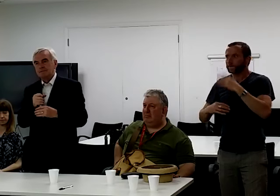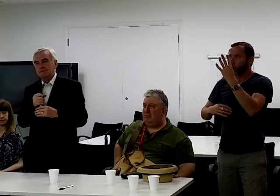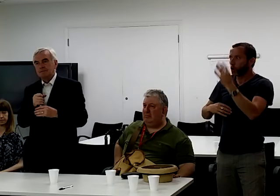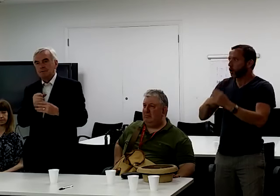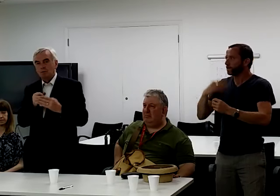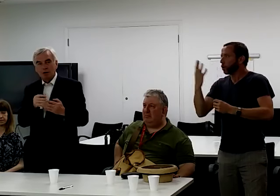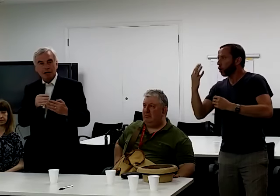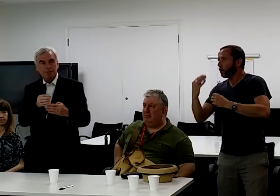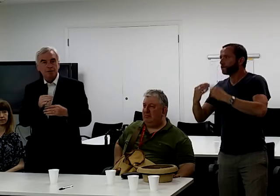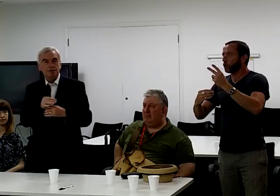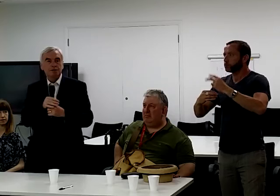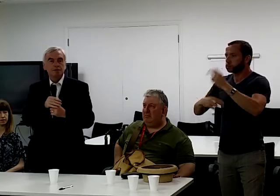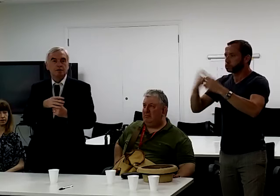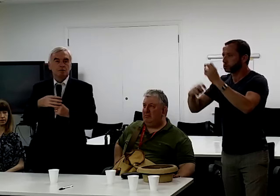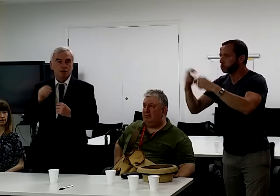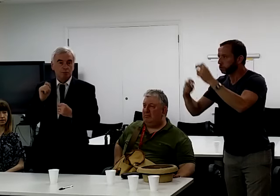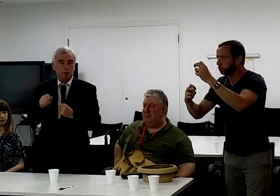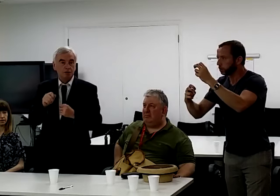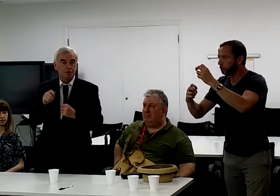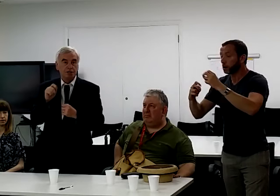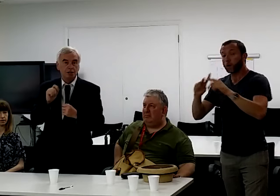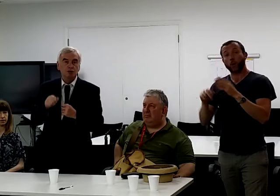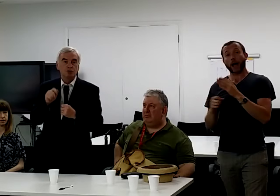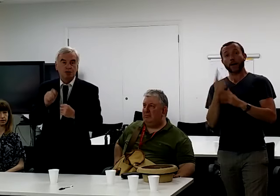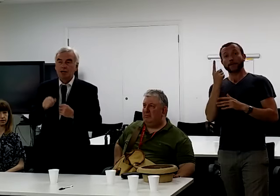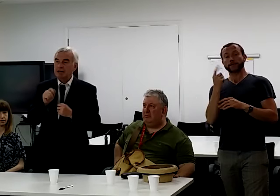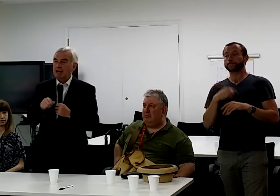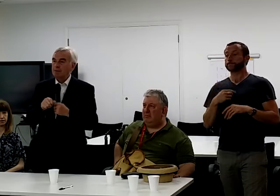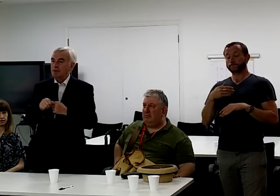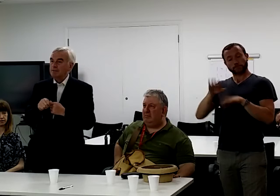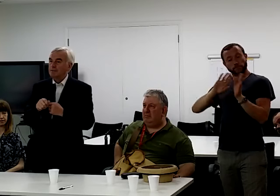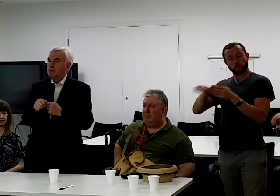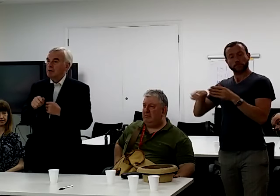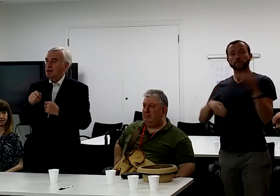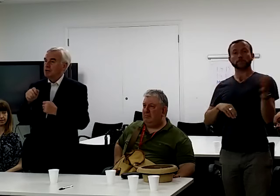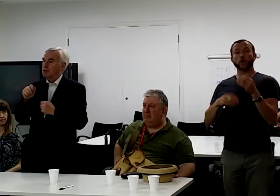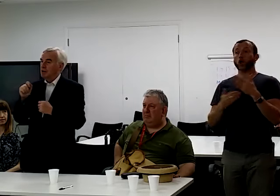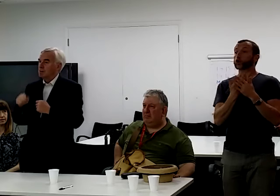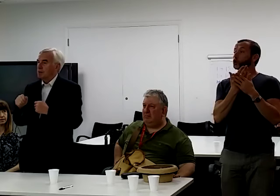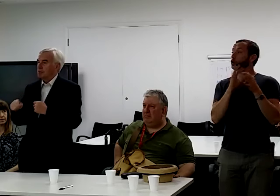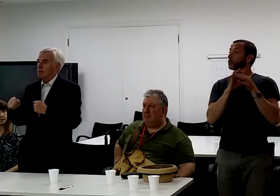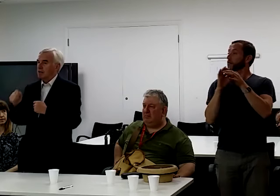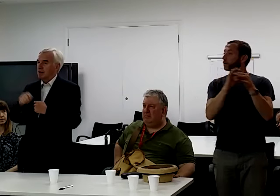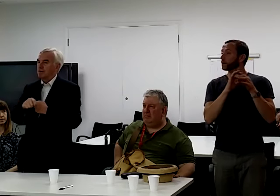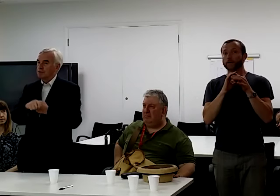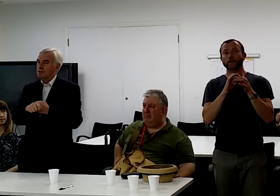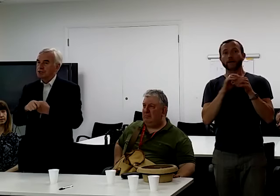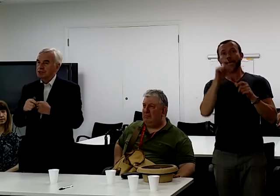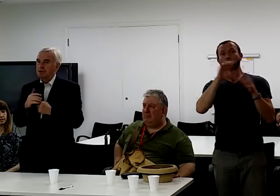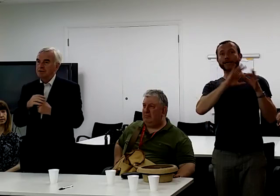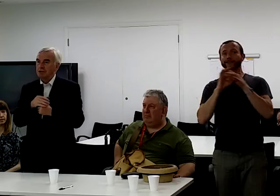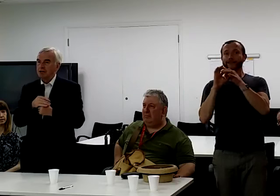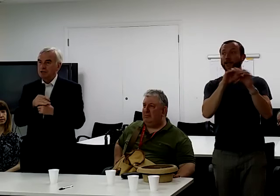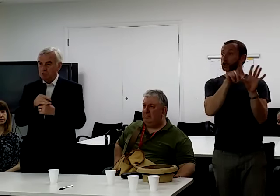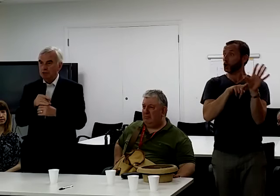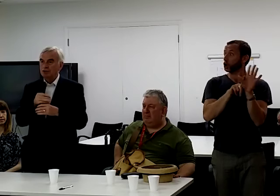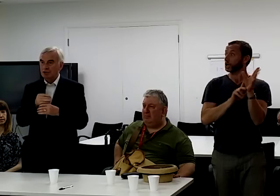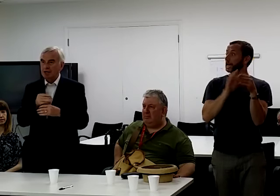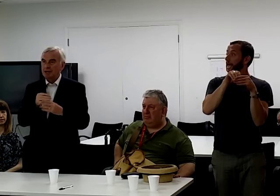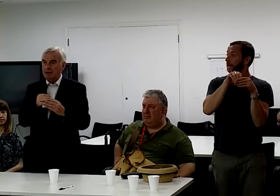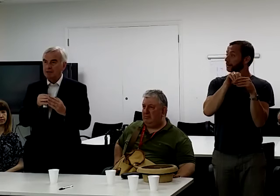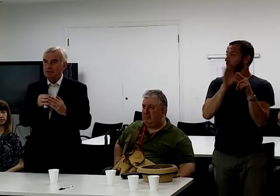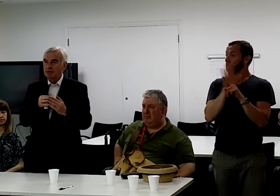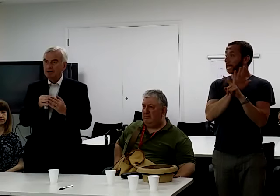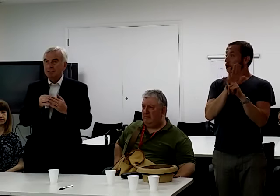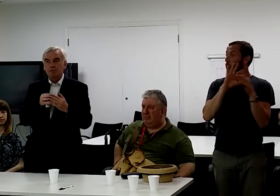that. But what happened? We appointed a new shadow cabinet. And the young people that came forward to serve in that